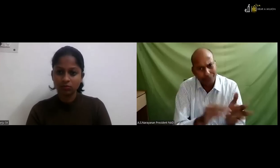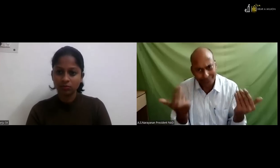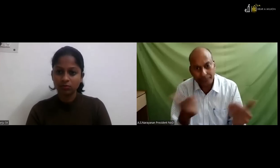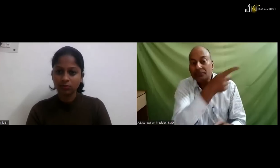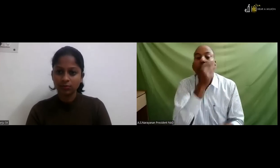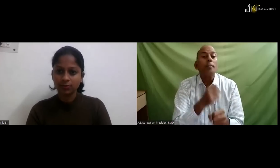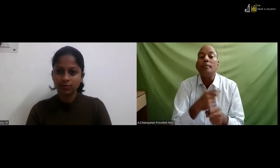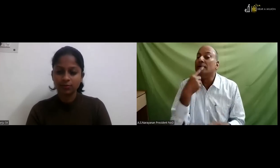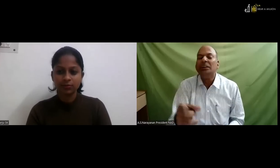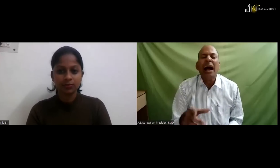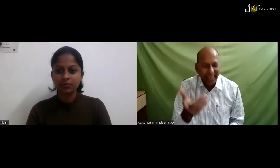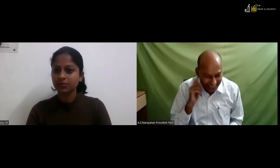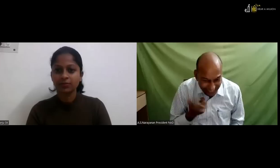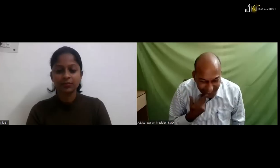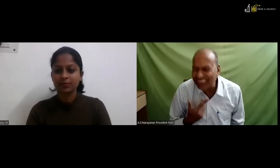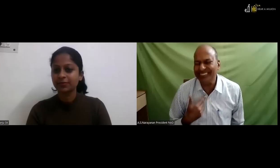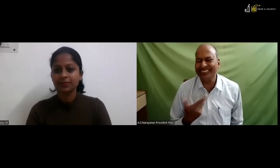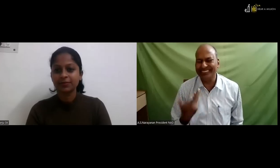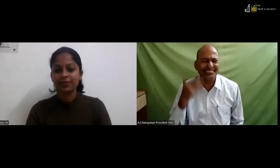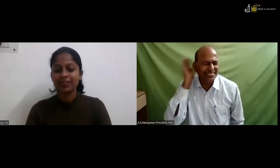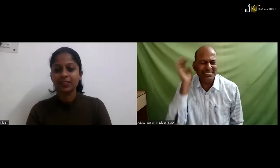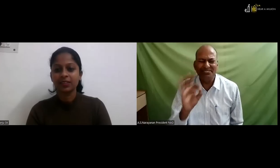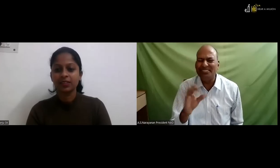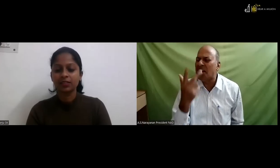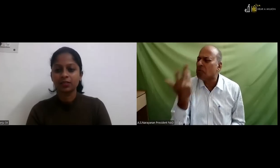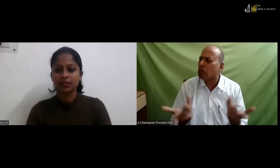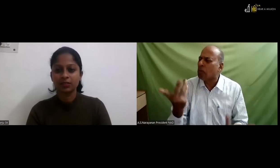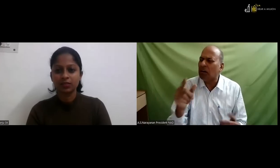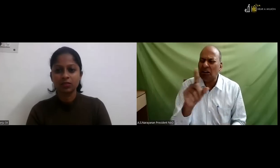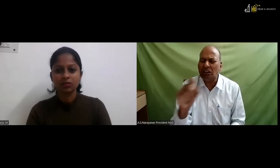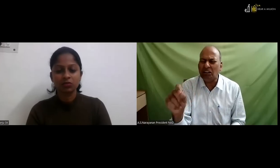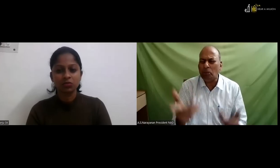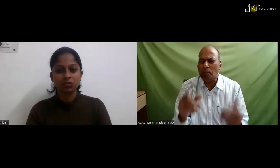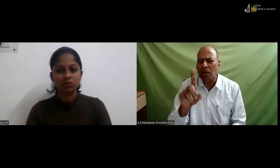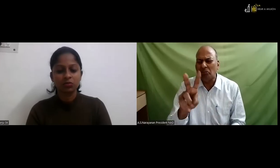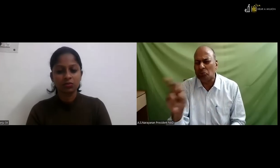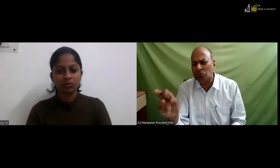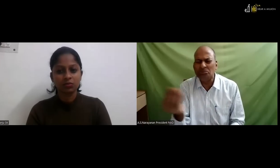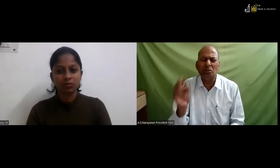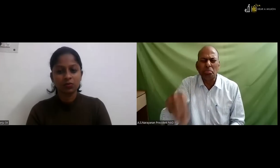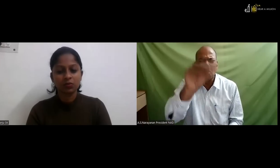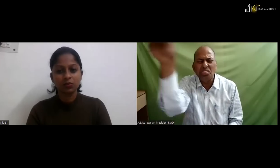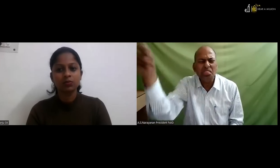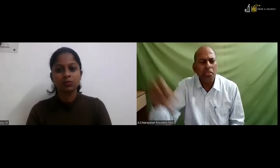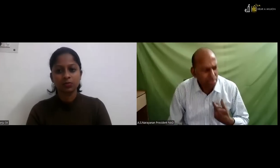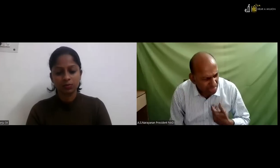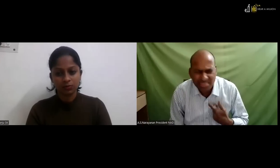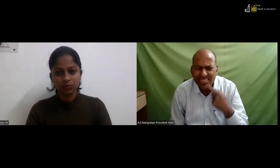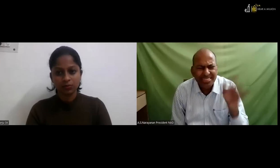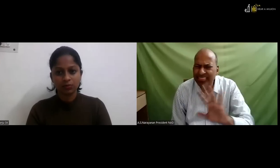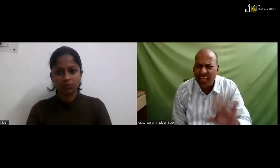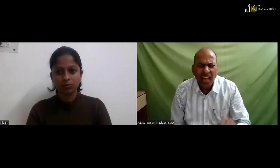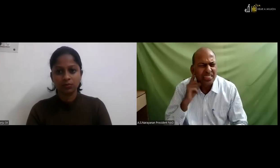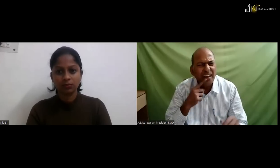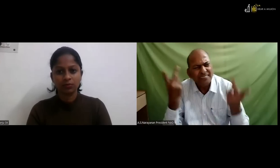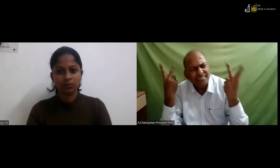the persons who are using ourselves. So government was just saying that how we can hear, like there are might be 100 or